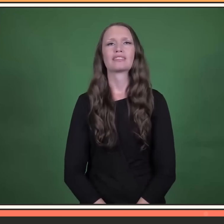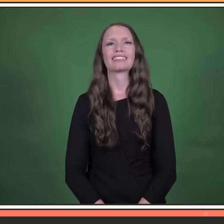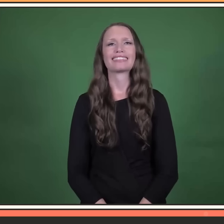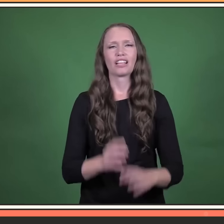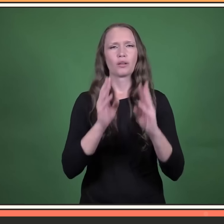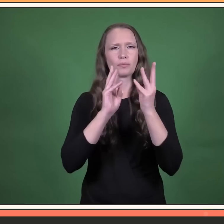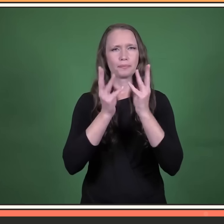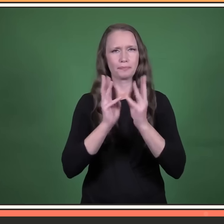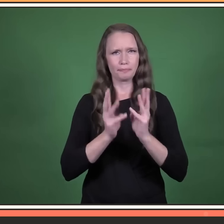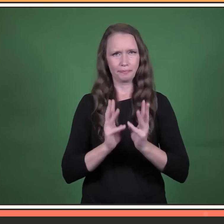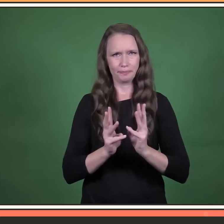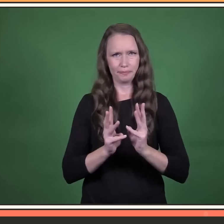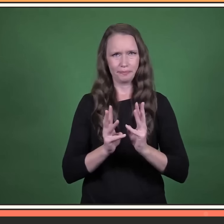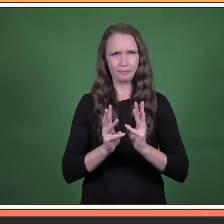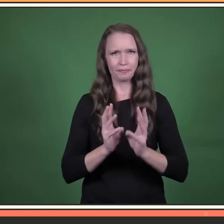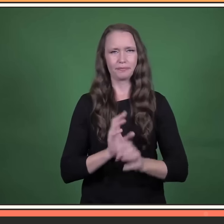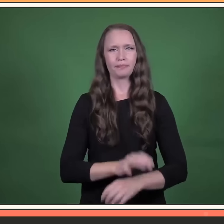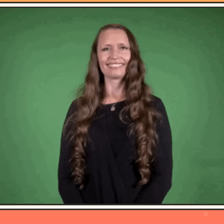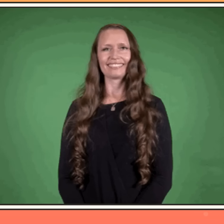Weather.